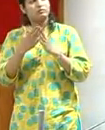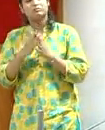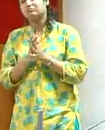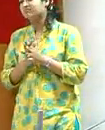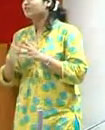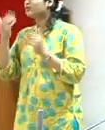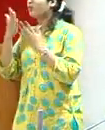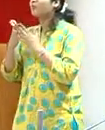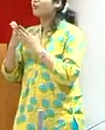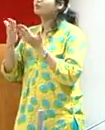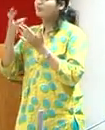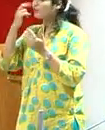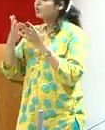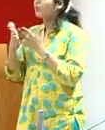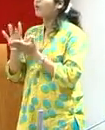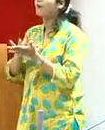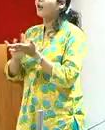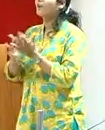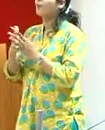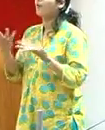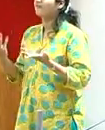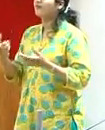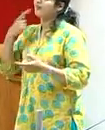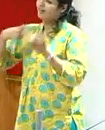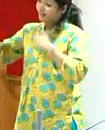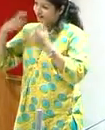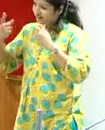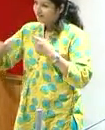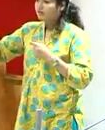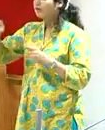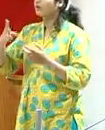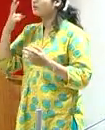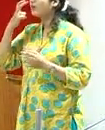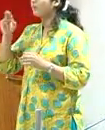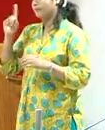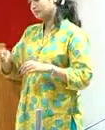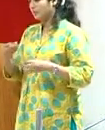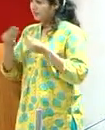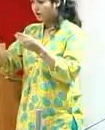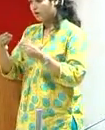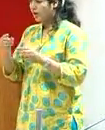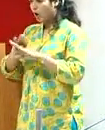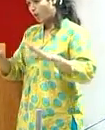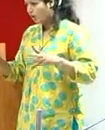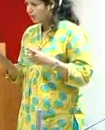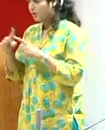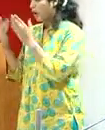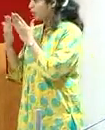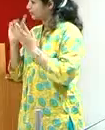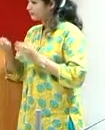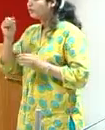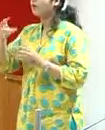really ought to be implemented in other parts of the country as well, because provision of Braille textbooks is so important. In the case of the disabled rights